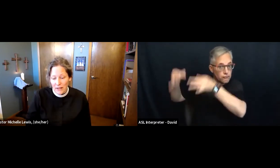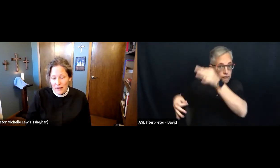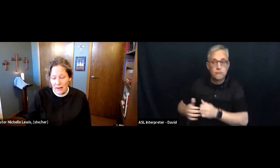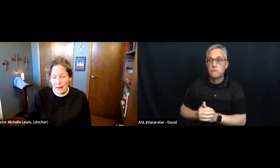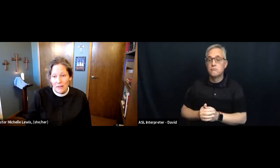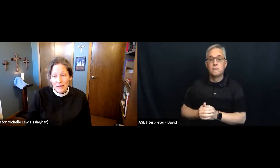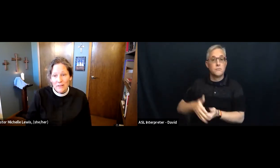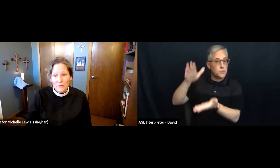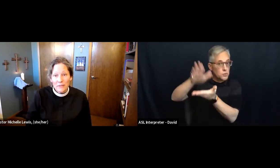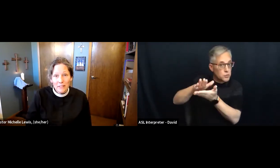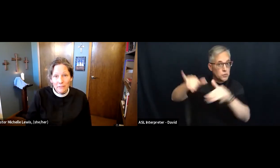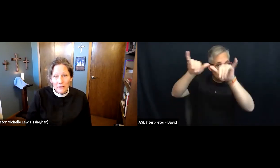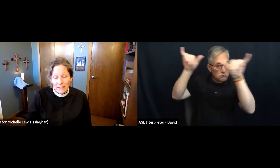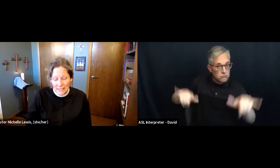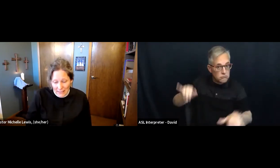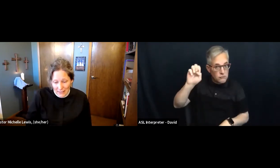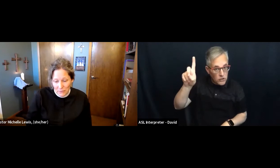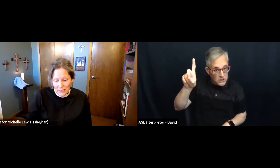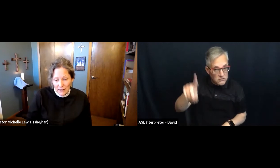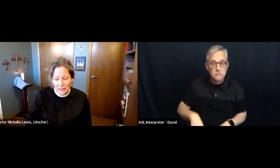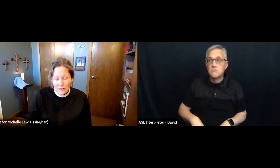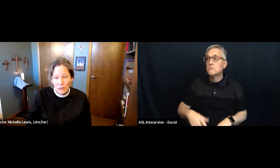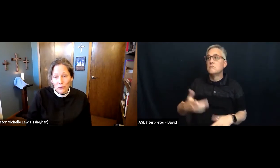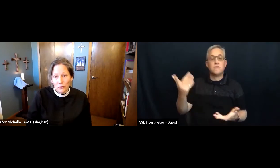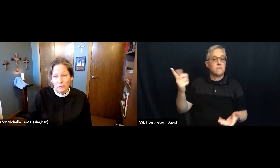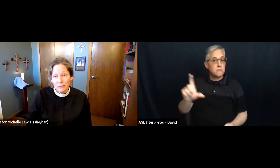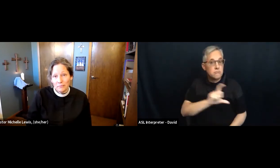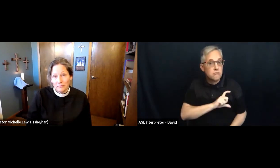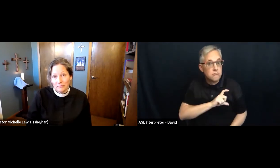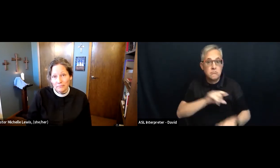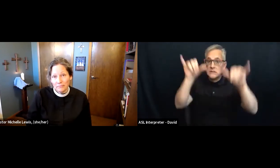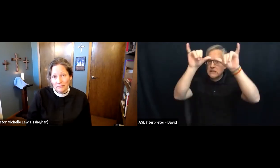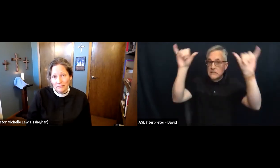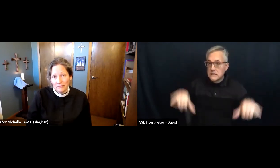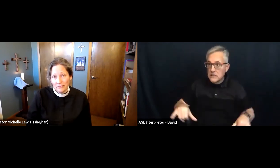system, those different systems that assume